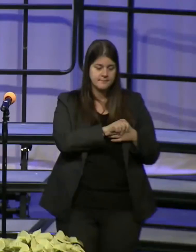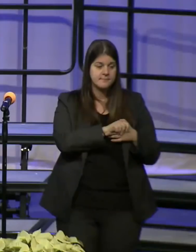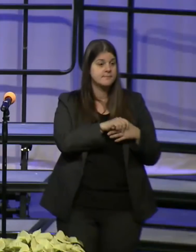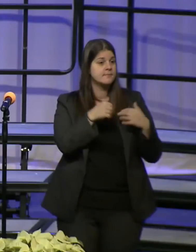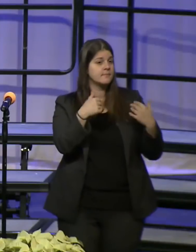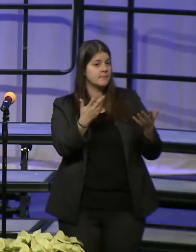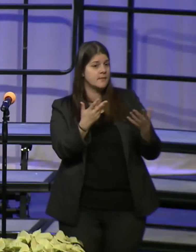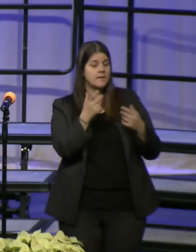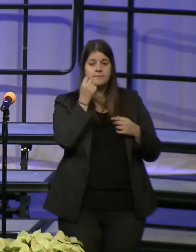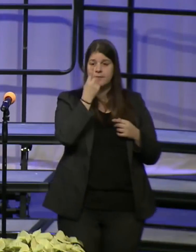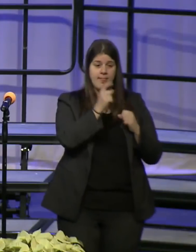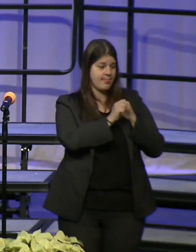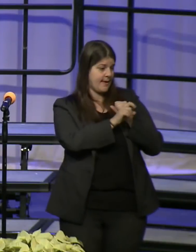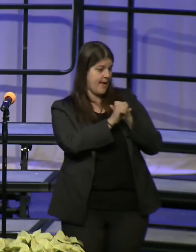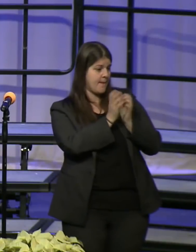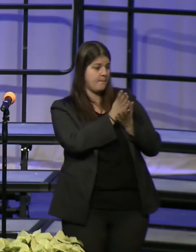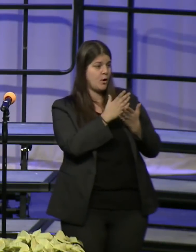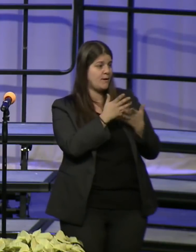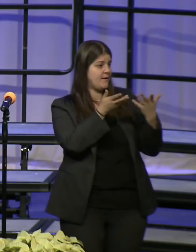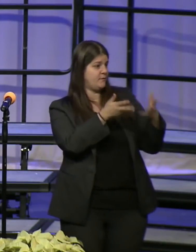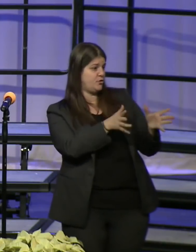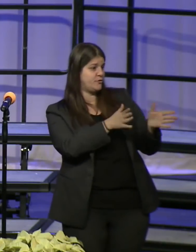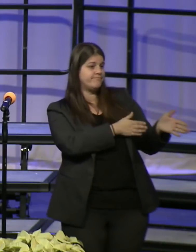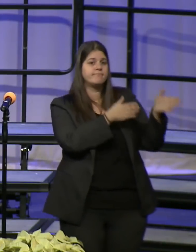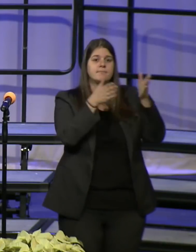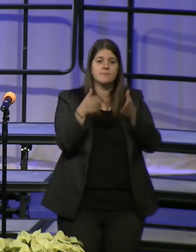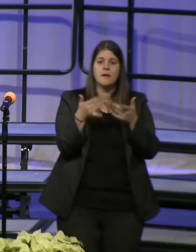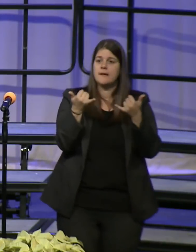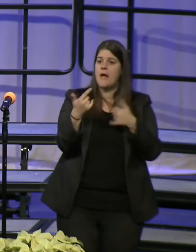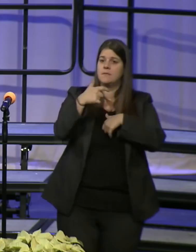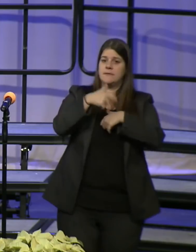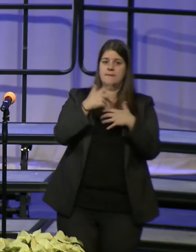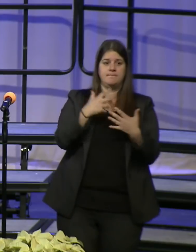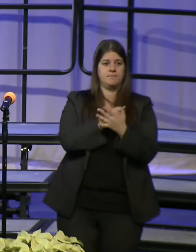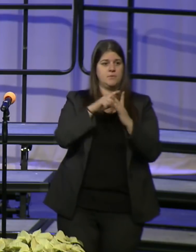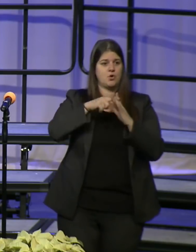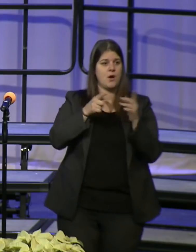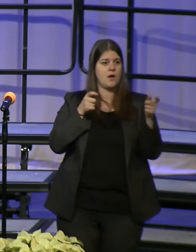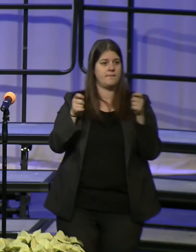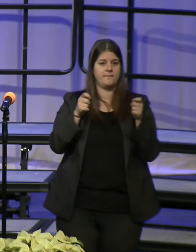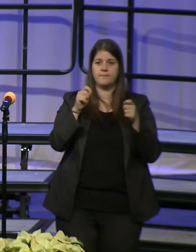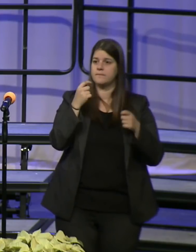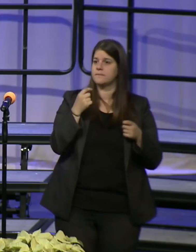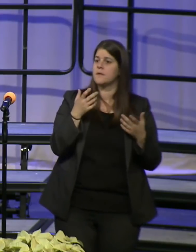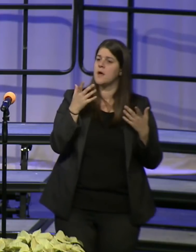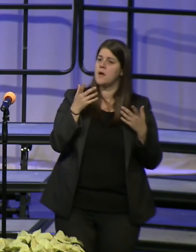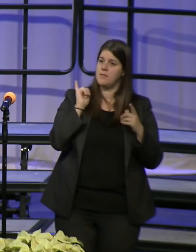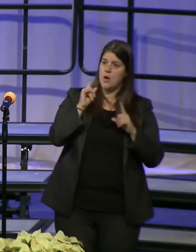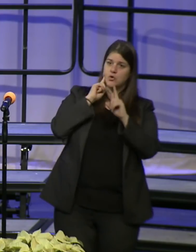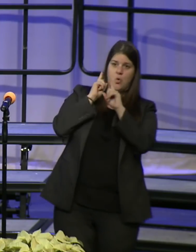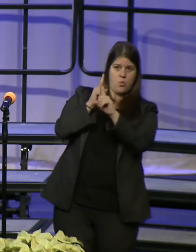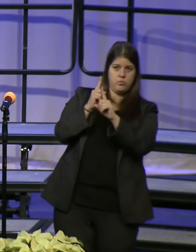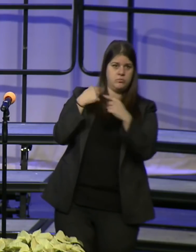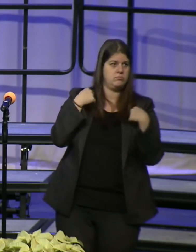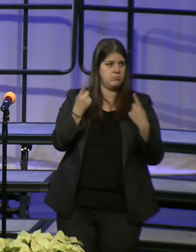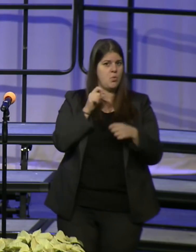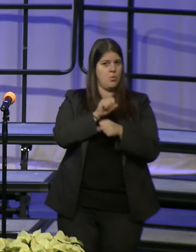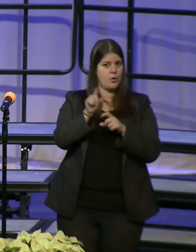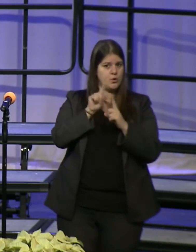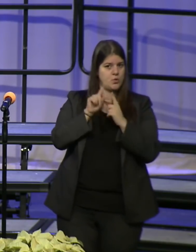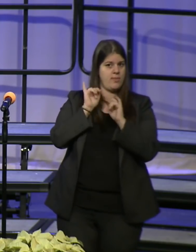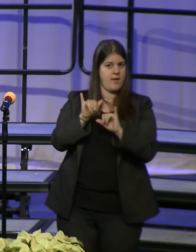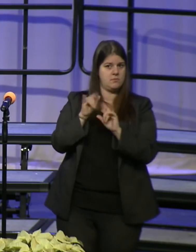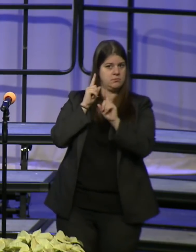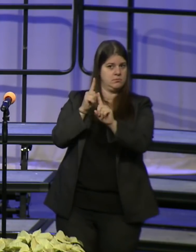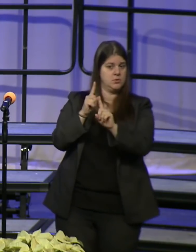Well, the campaign is over, and now is the time to govern, the day that we have been working toward. I will make a few promises